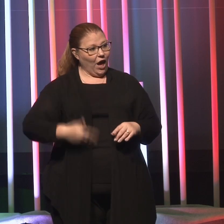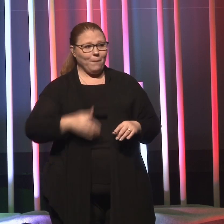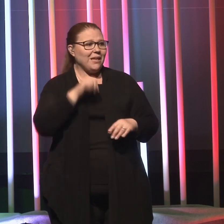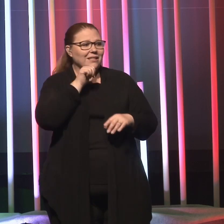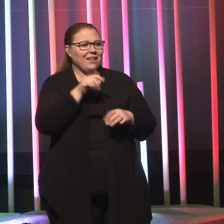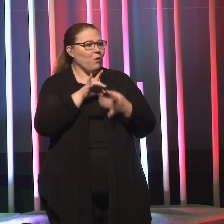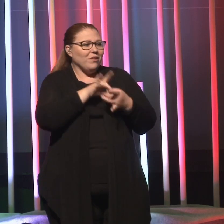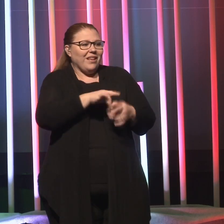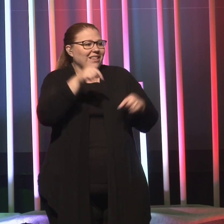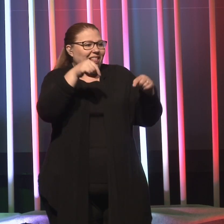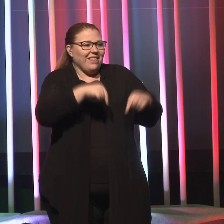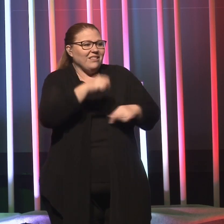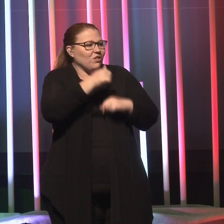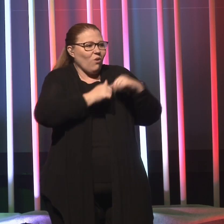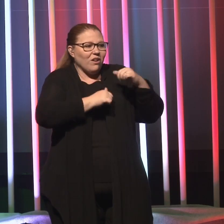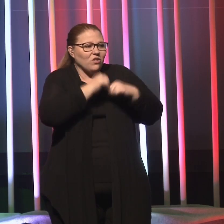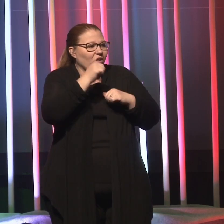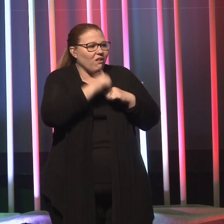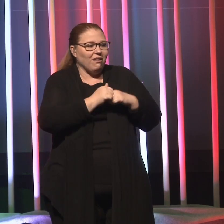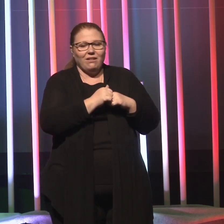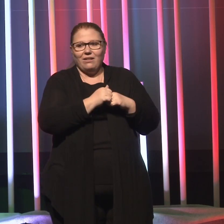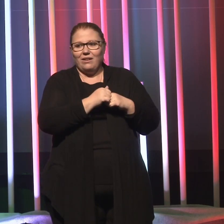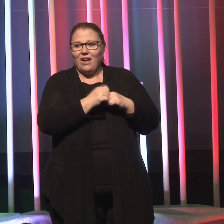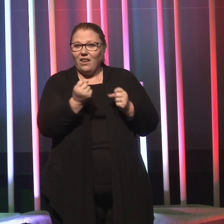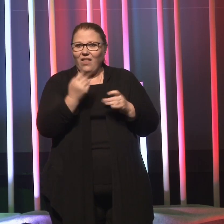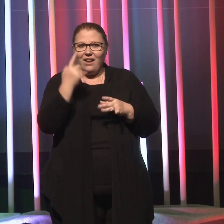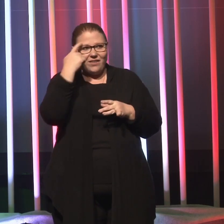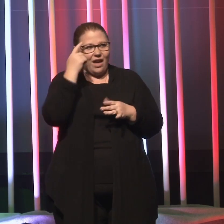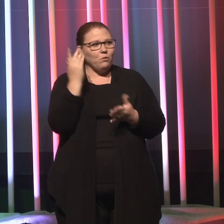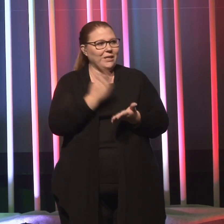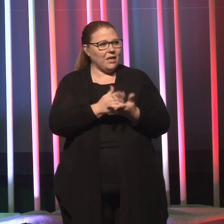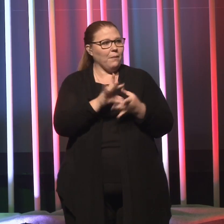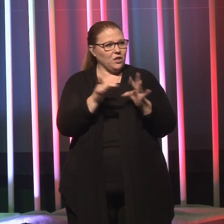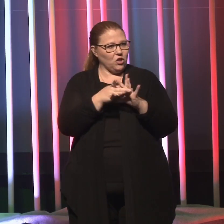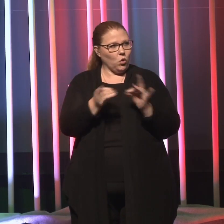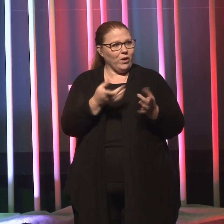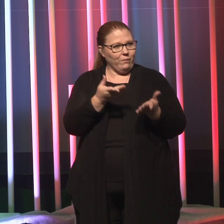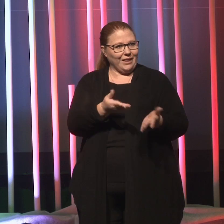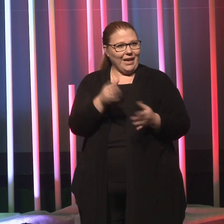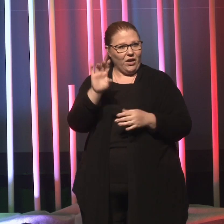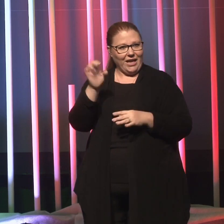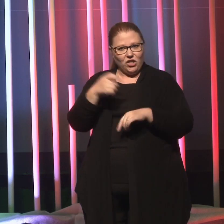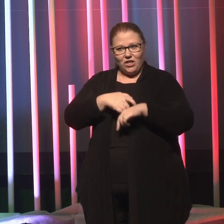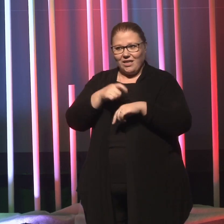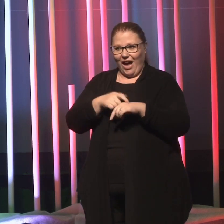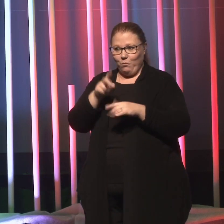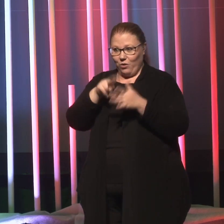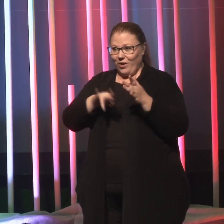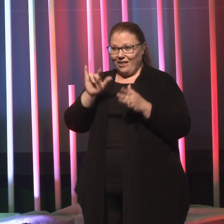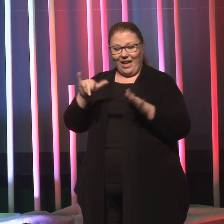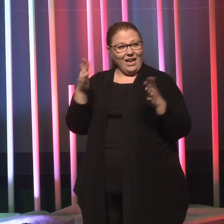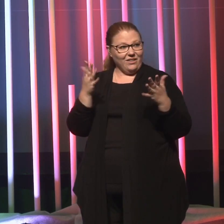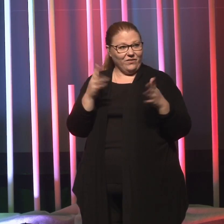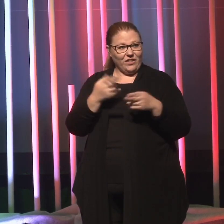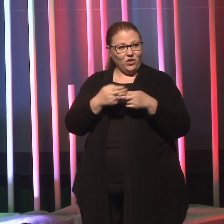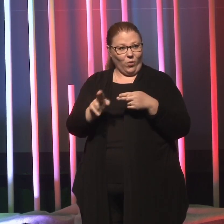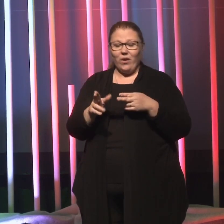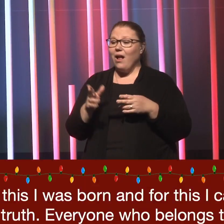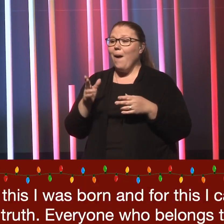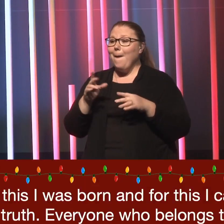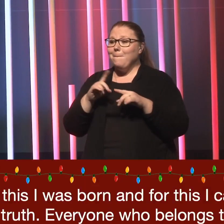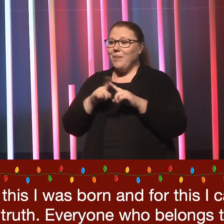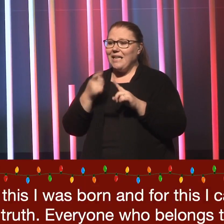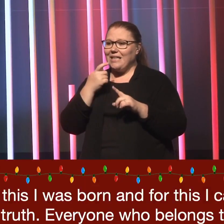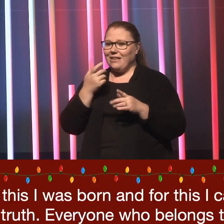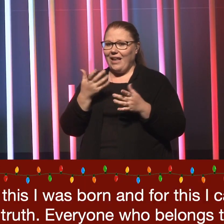structure. And a lot of times we don't know this because we kind of stop the story a lot of times at Easter time when we read that. But this is what he says in following up to that. He